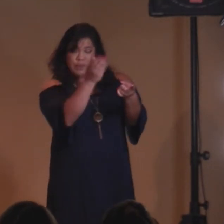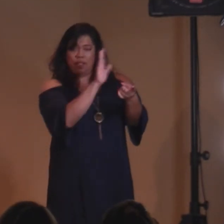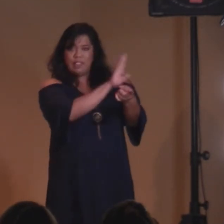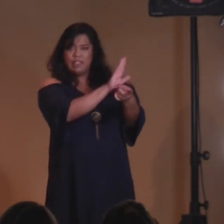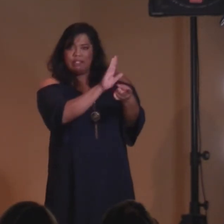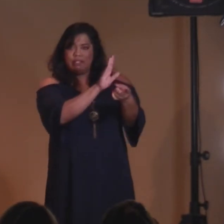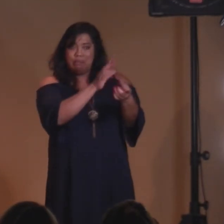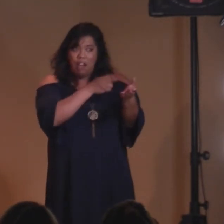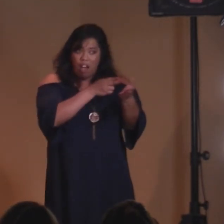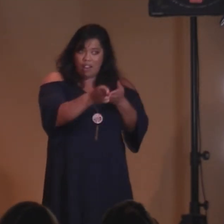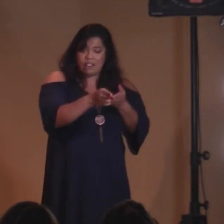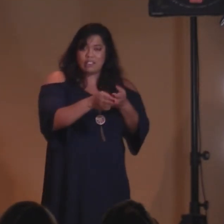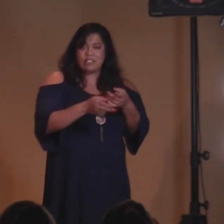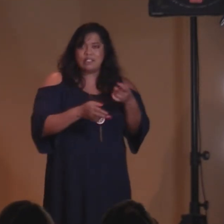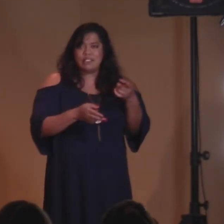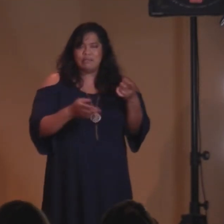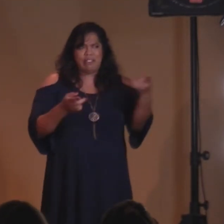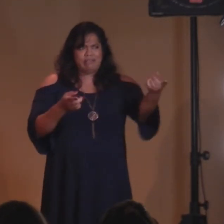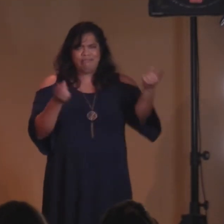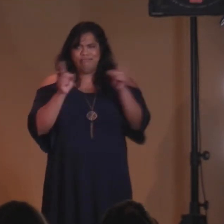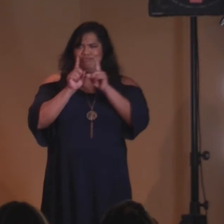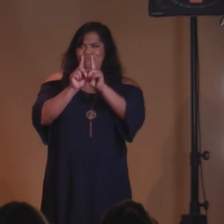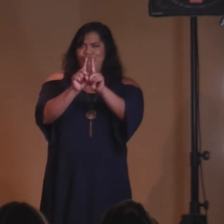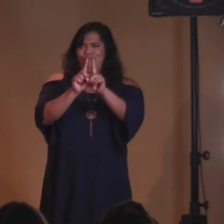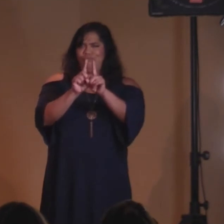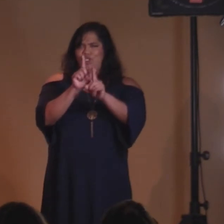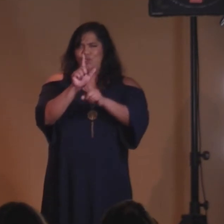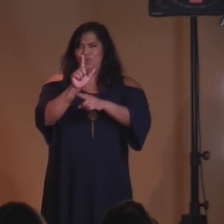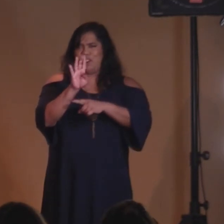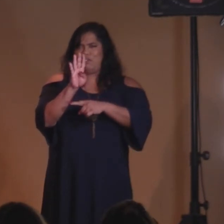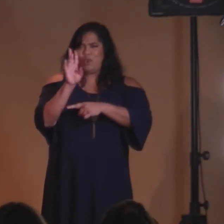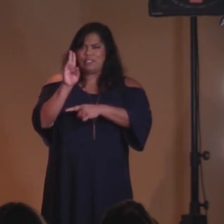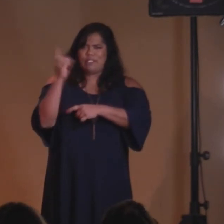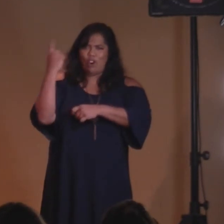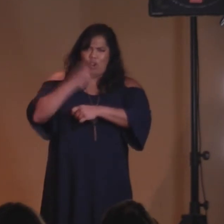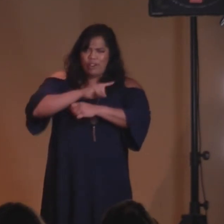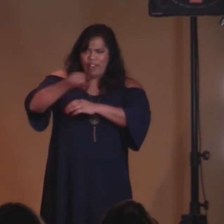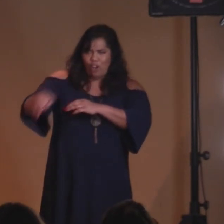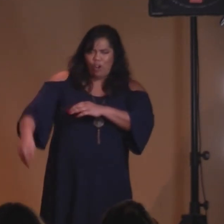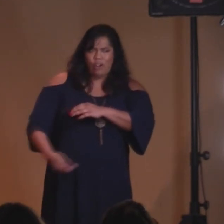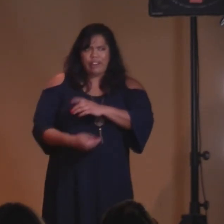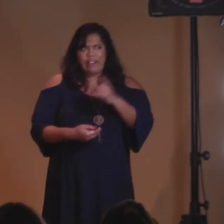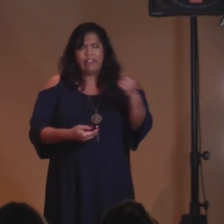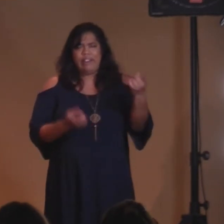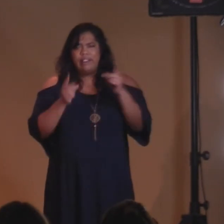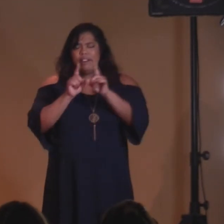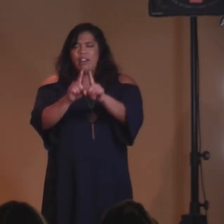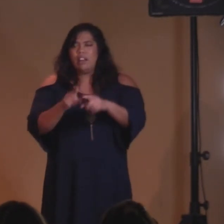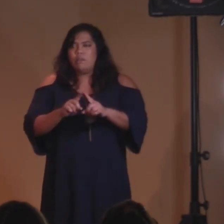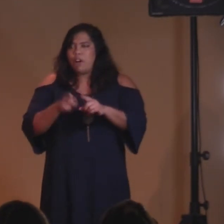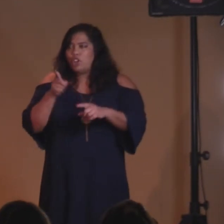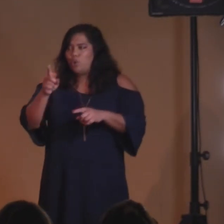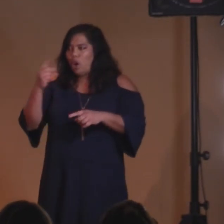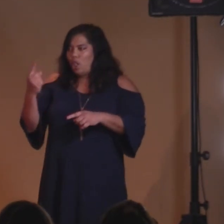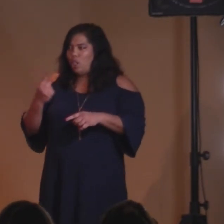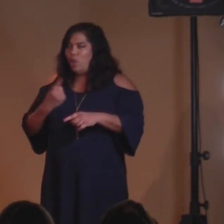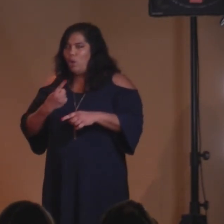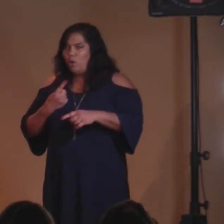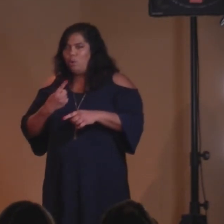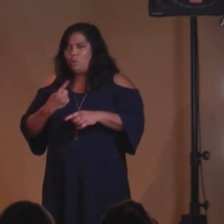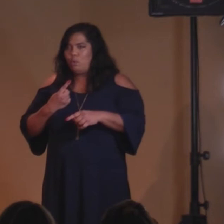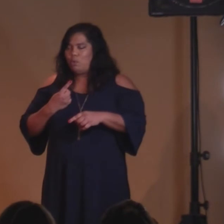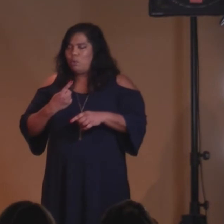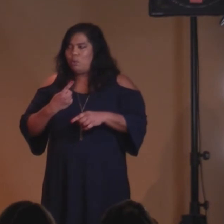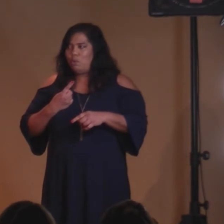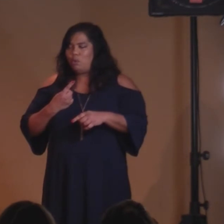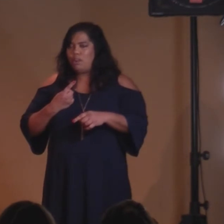you 24 hours a day, every minute. You're with you when you're alone in the bathroom singing off key. That's you